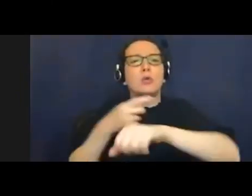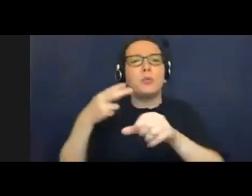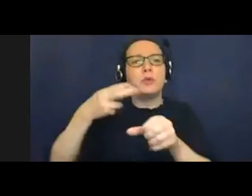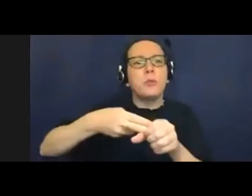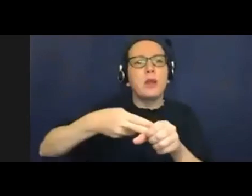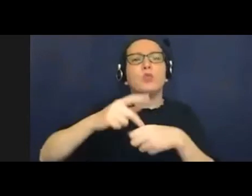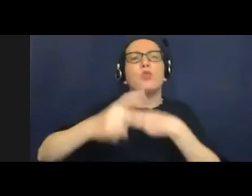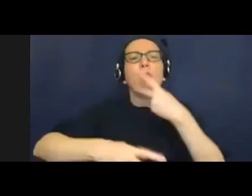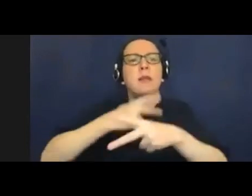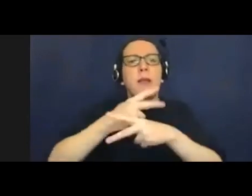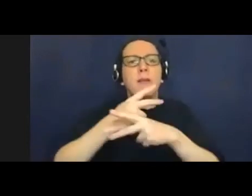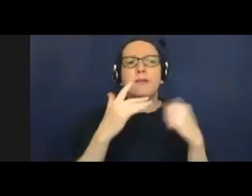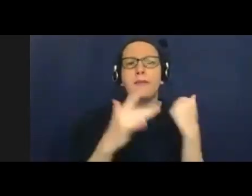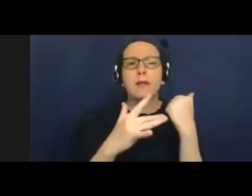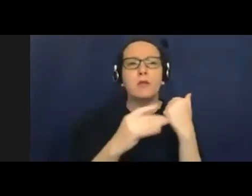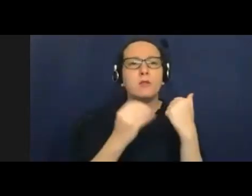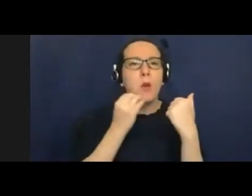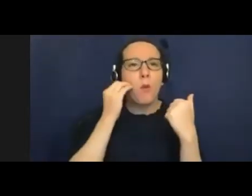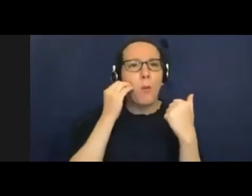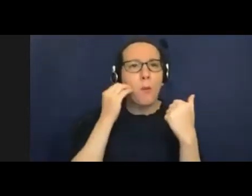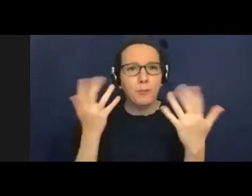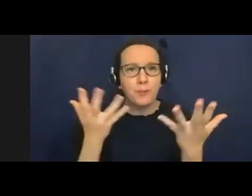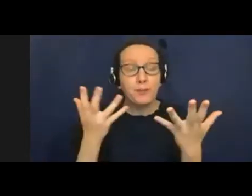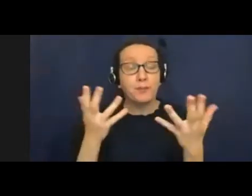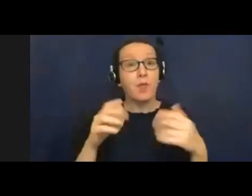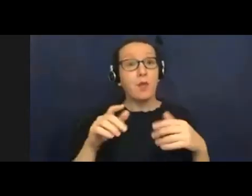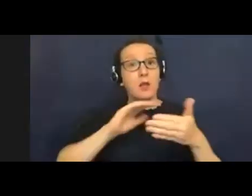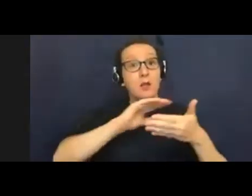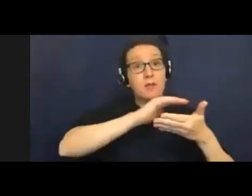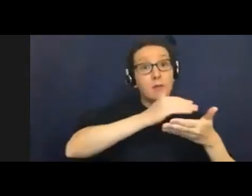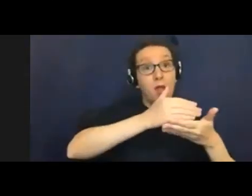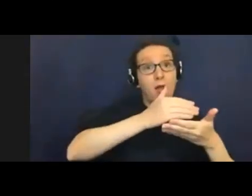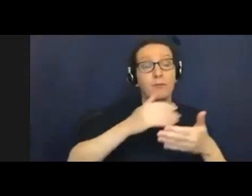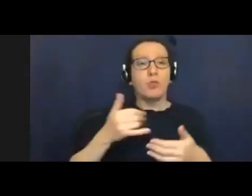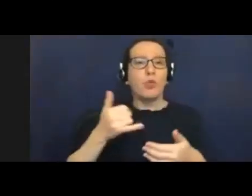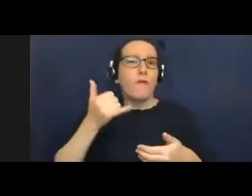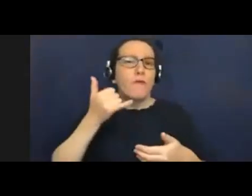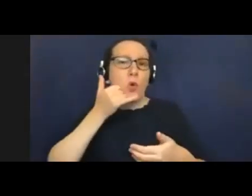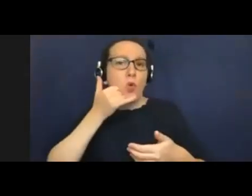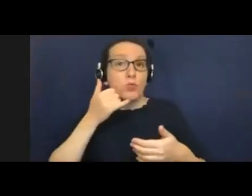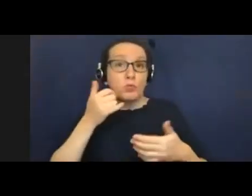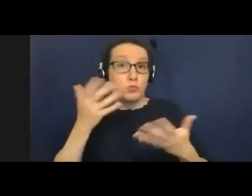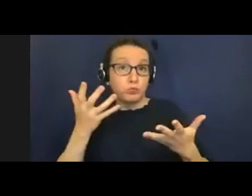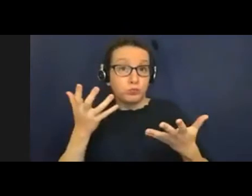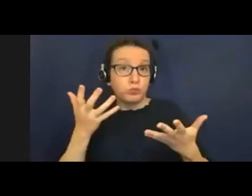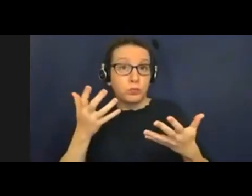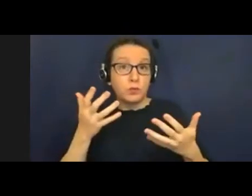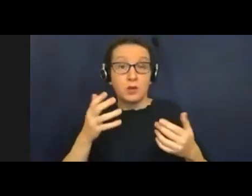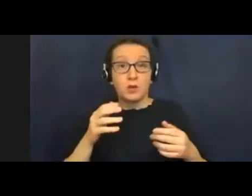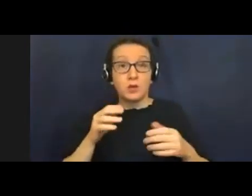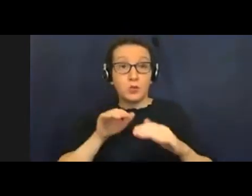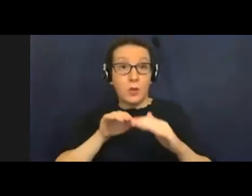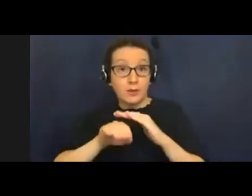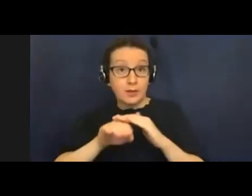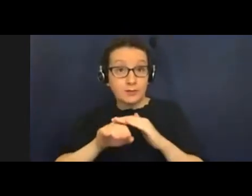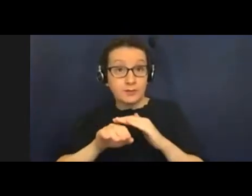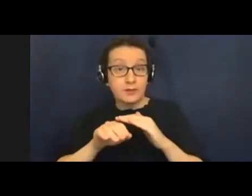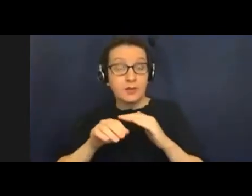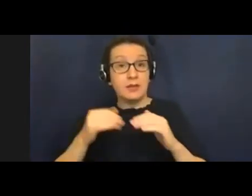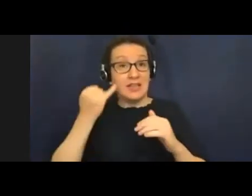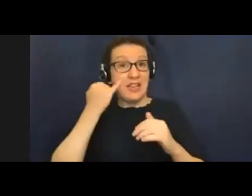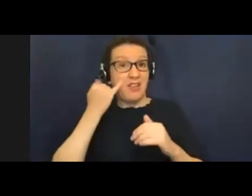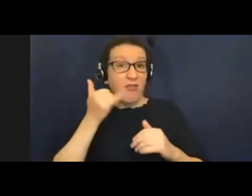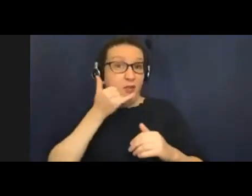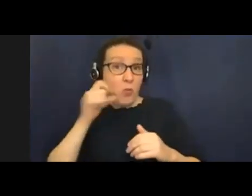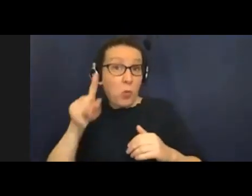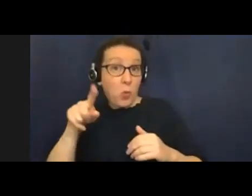technology did they have at home? You know, a laptop versus a phone, because that might influence the types of activities that we could do on the